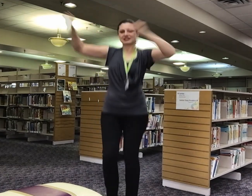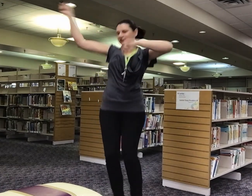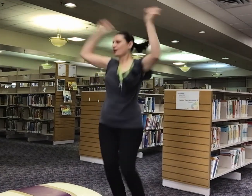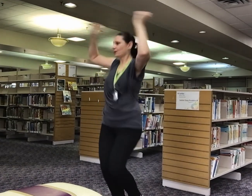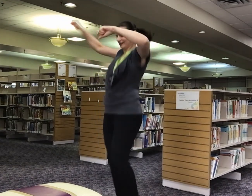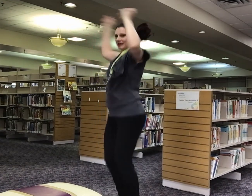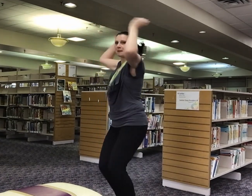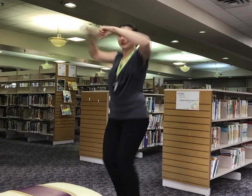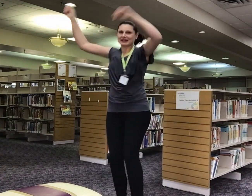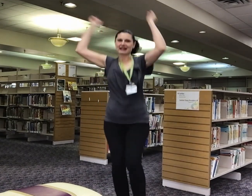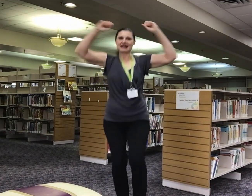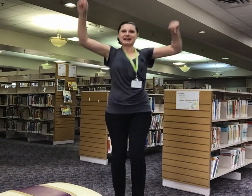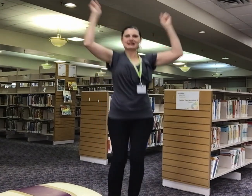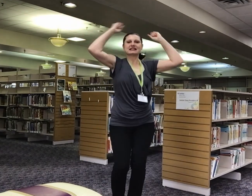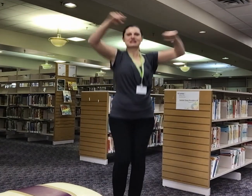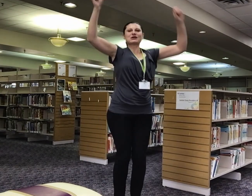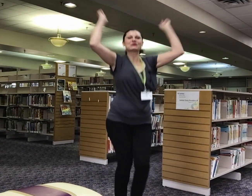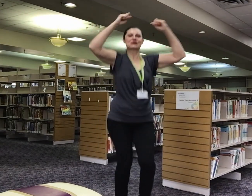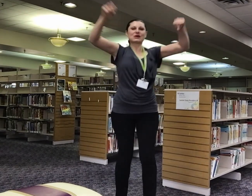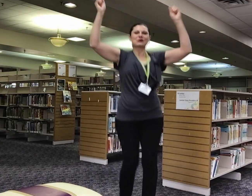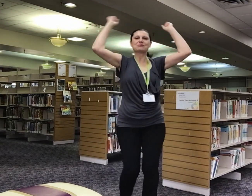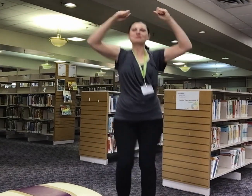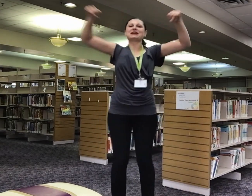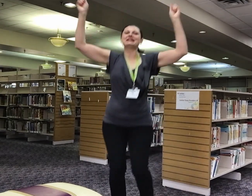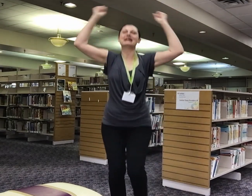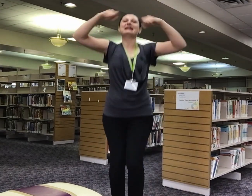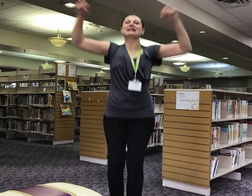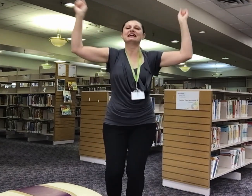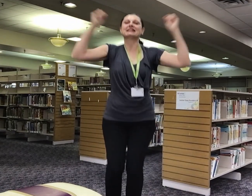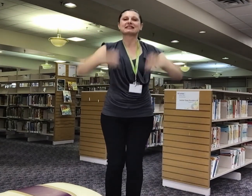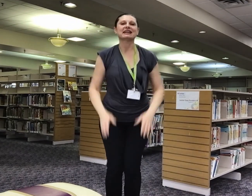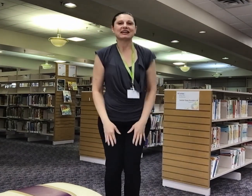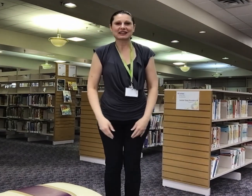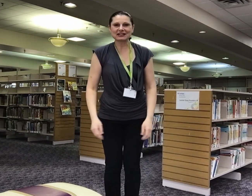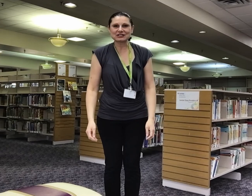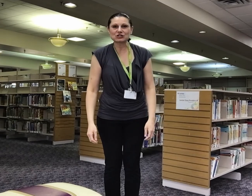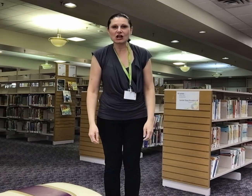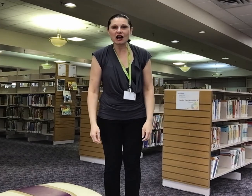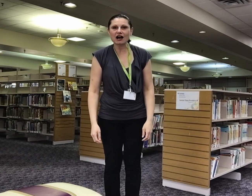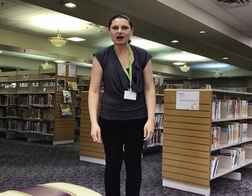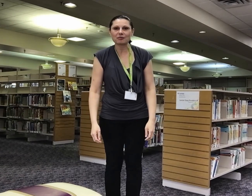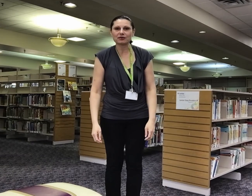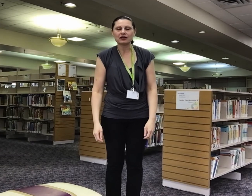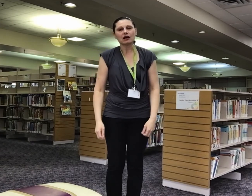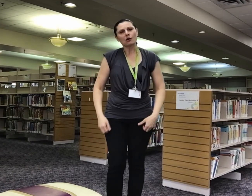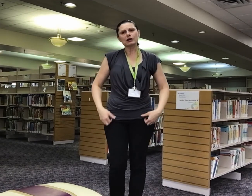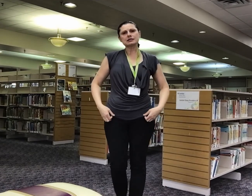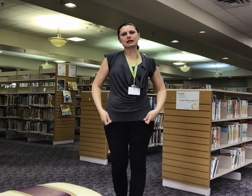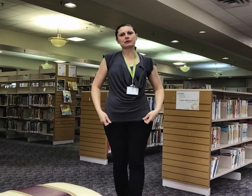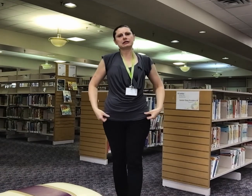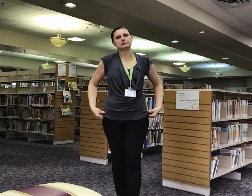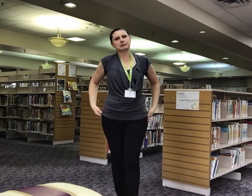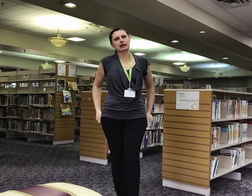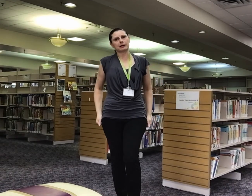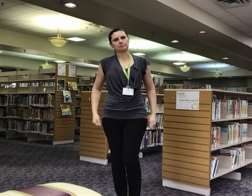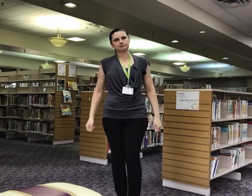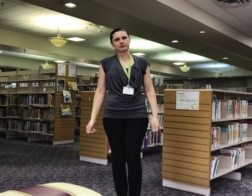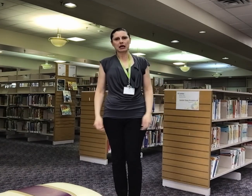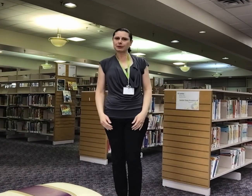go bananas, go, go bananas. Good job. What else can we become? How about